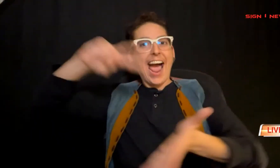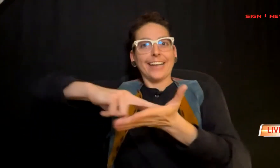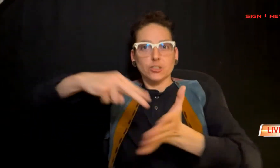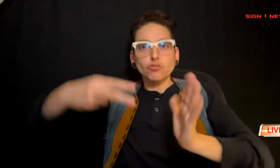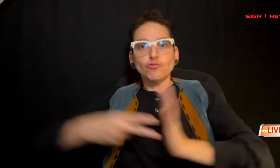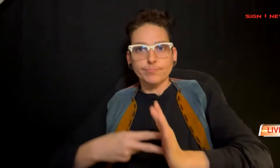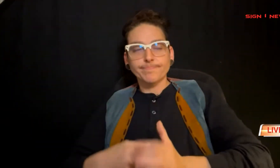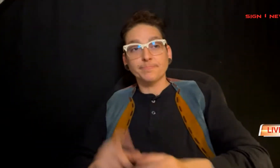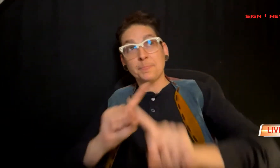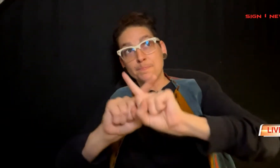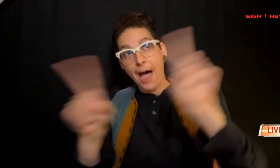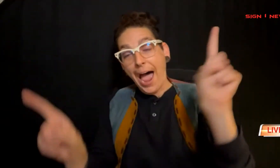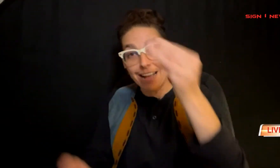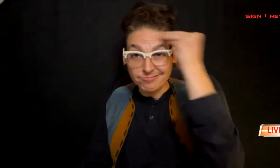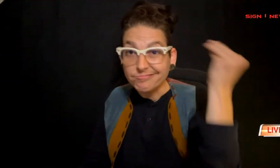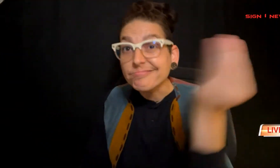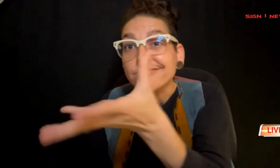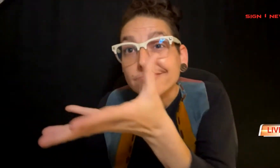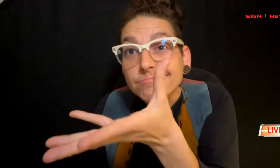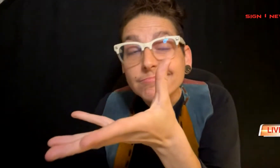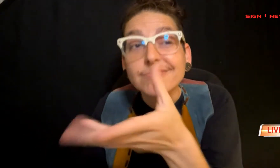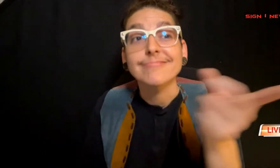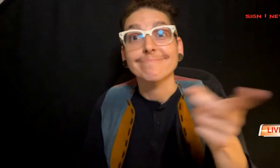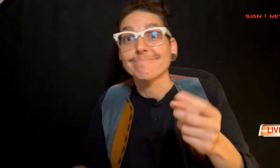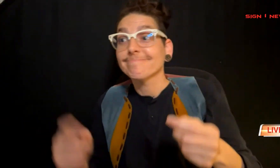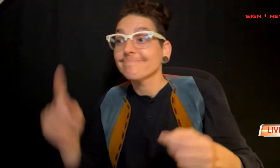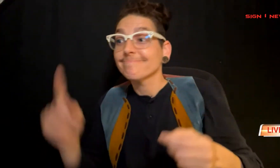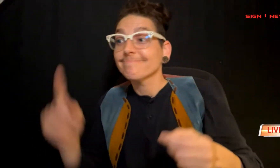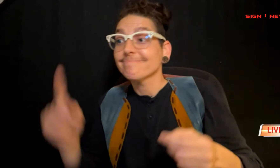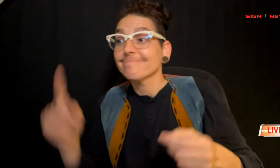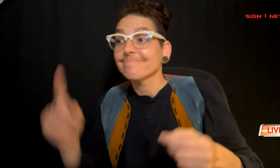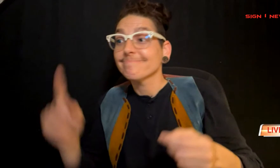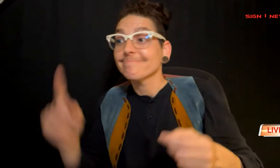Again, I loved her vision, I loved her intentionality, but I have to let you know